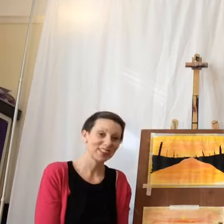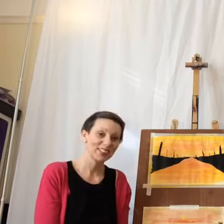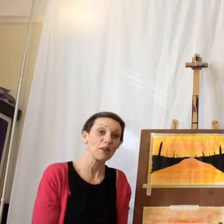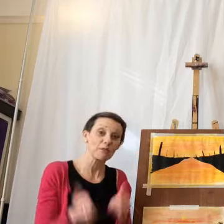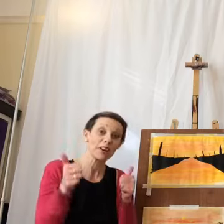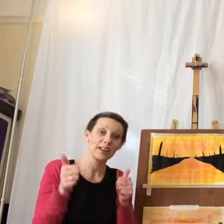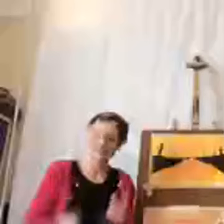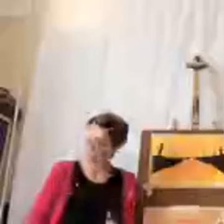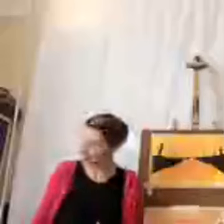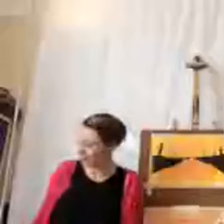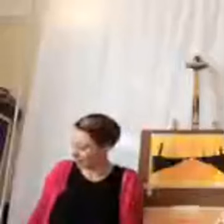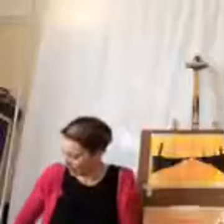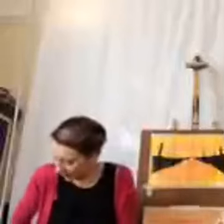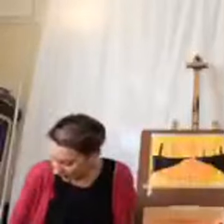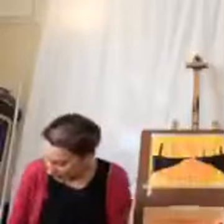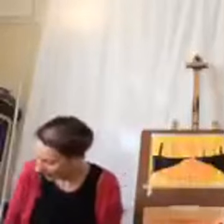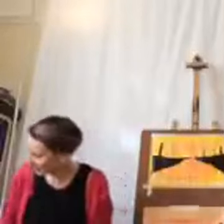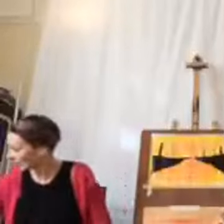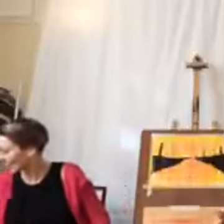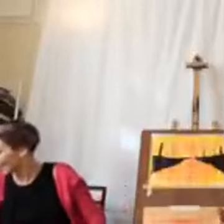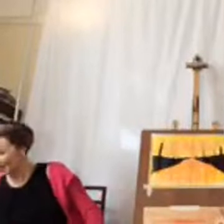No? Fine.